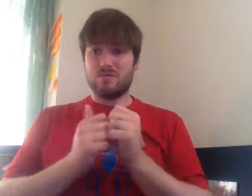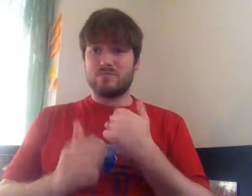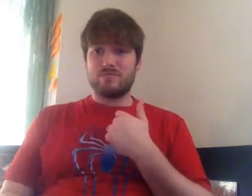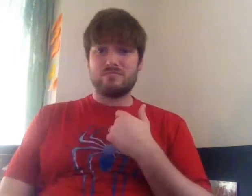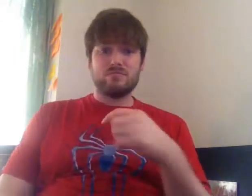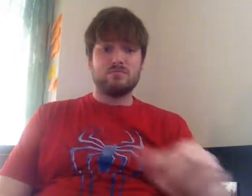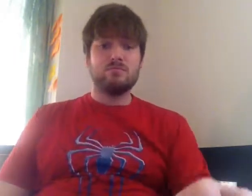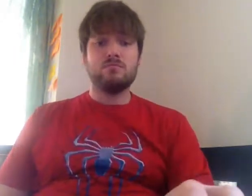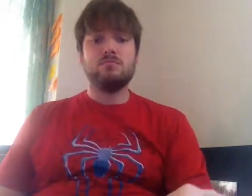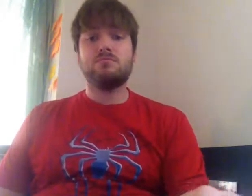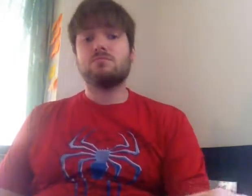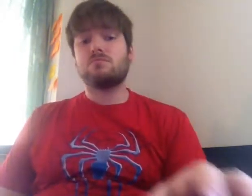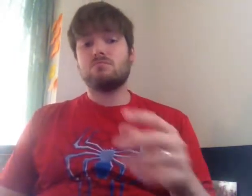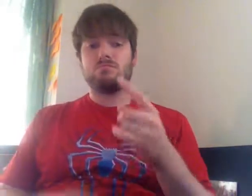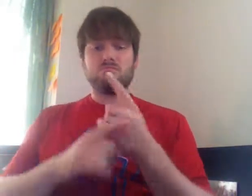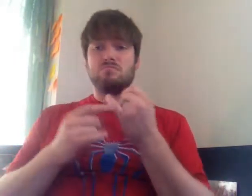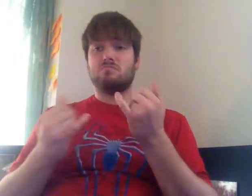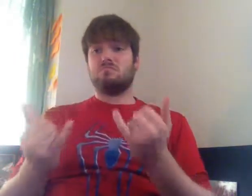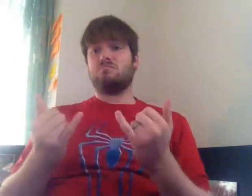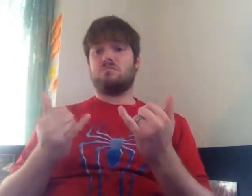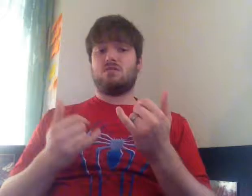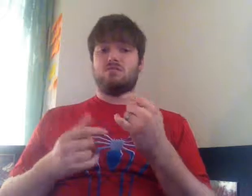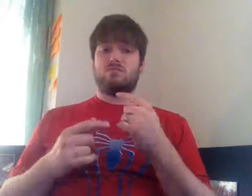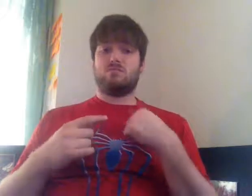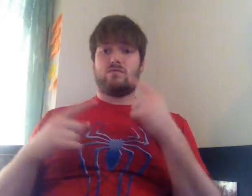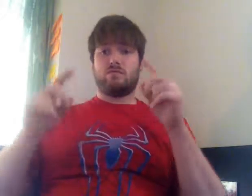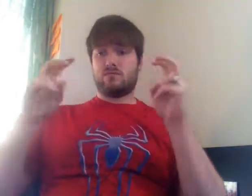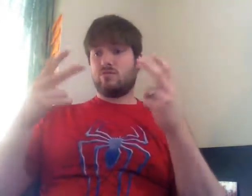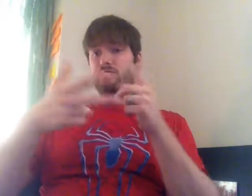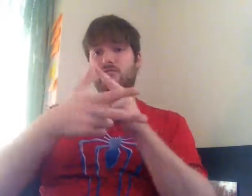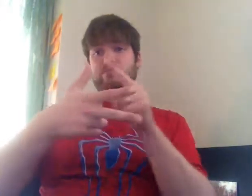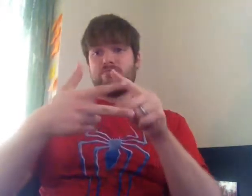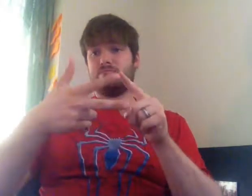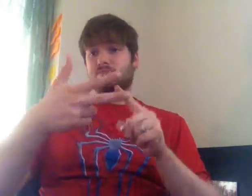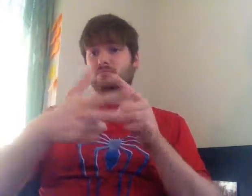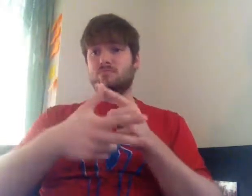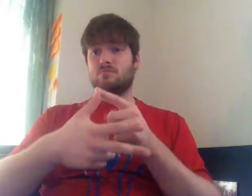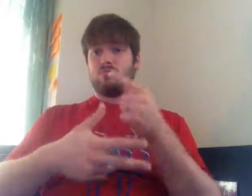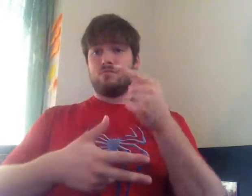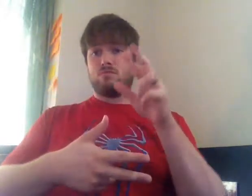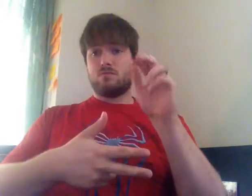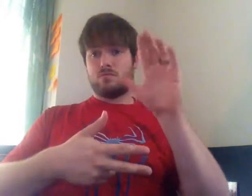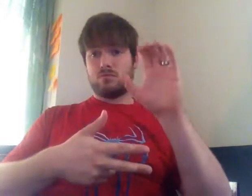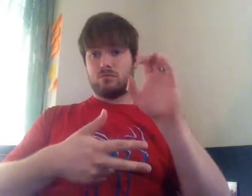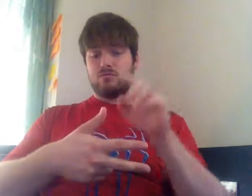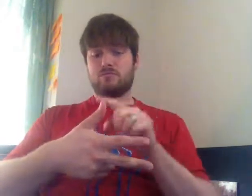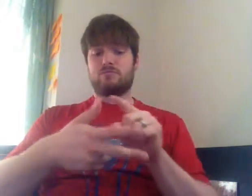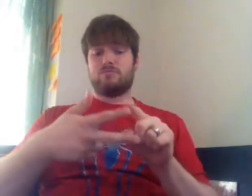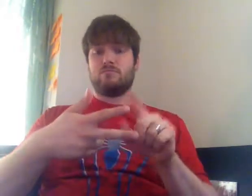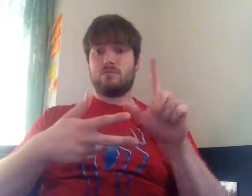in the medium range from basically Massachusetts on off towards the north. We'll keep an eye on these storms as they move through the rest of the afternoon.